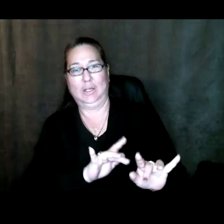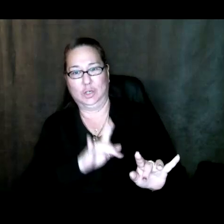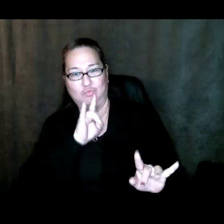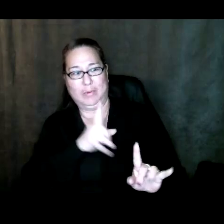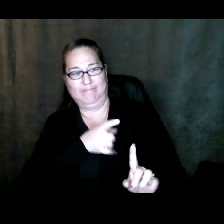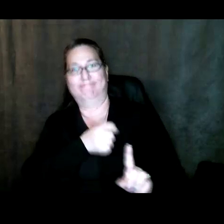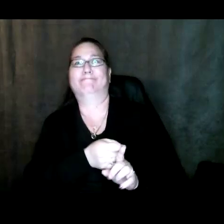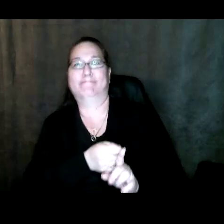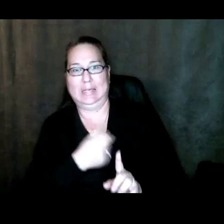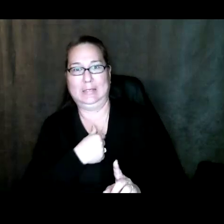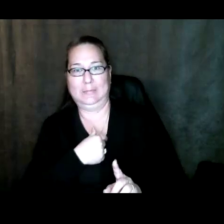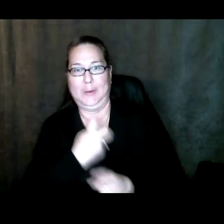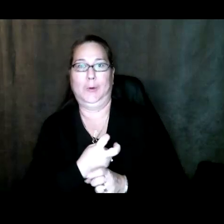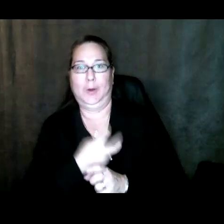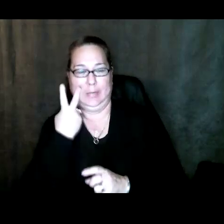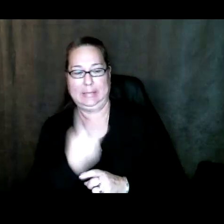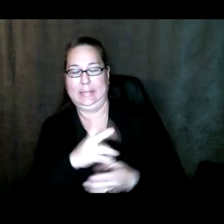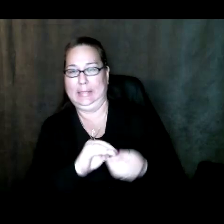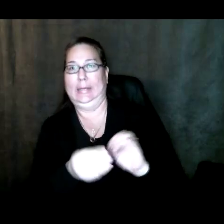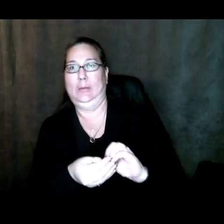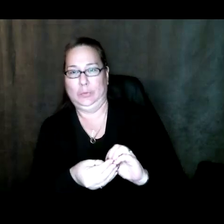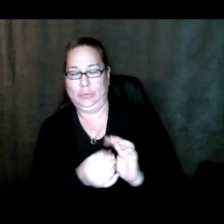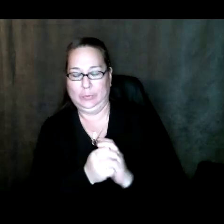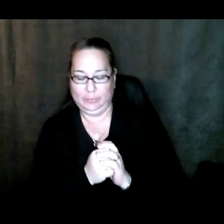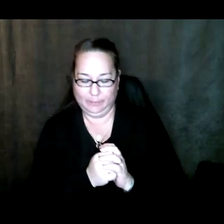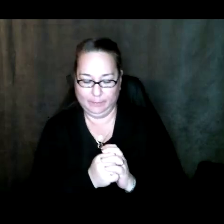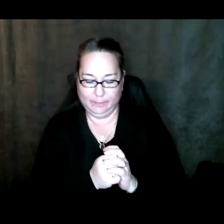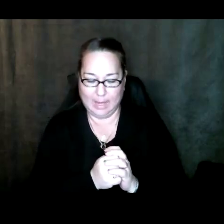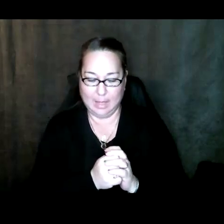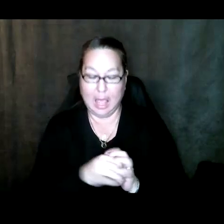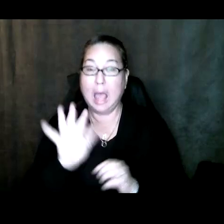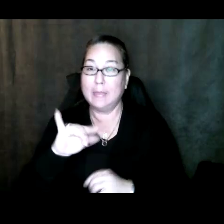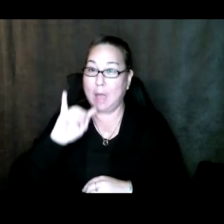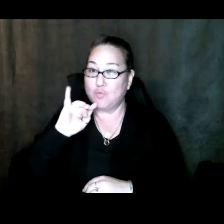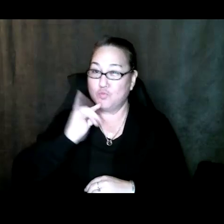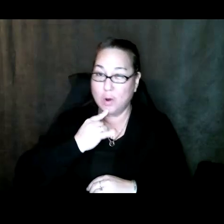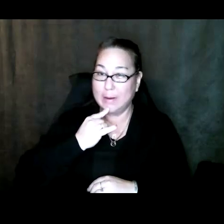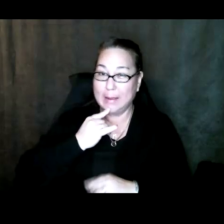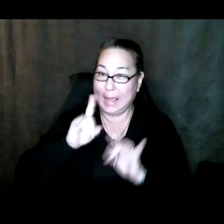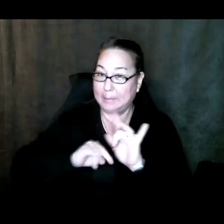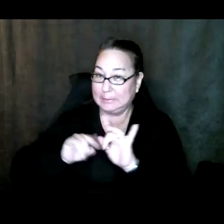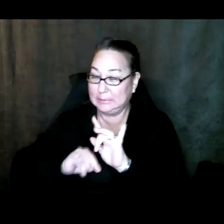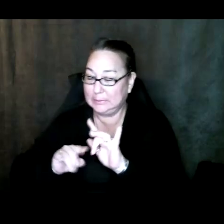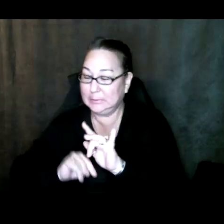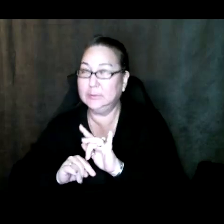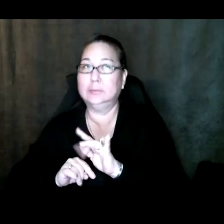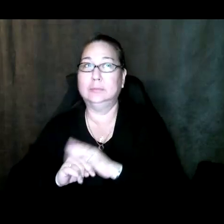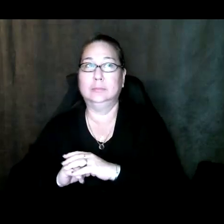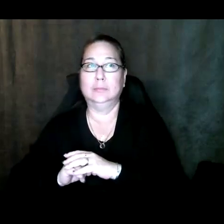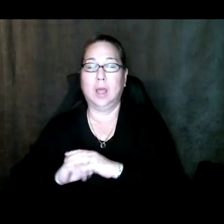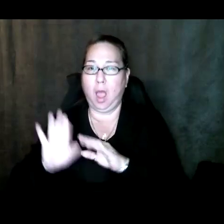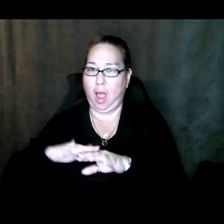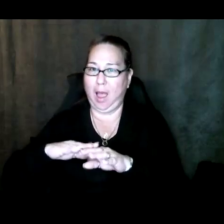But my question today is in terms of chronic absenteeism. Slide on page